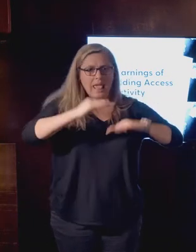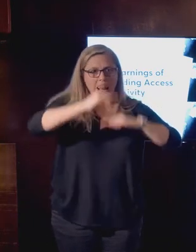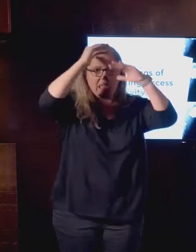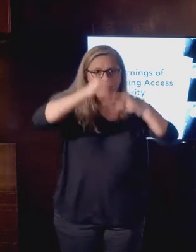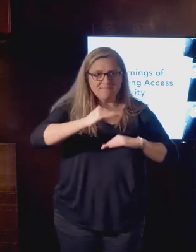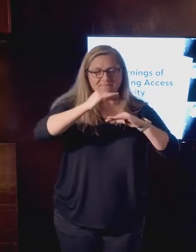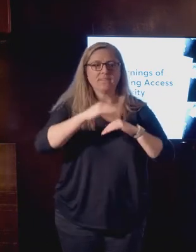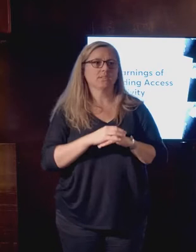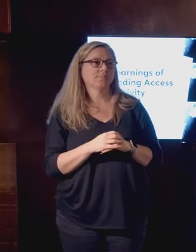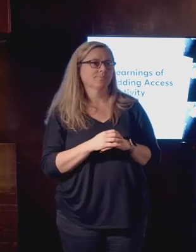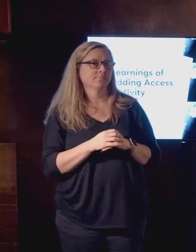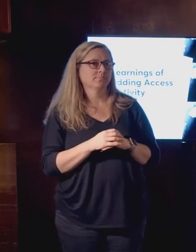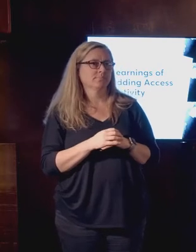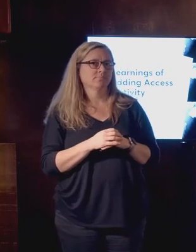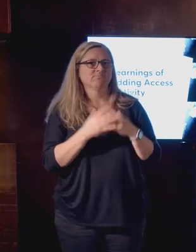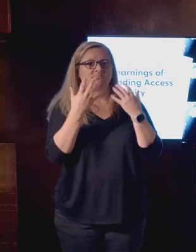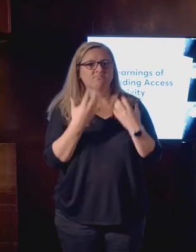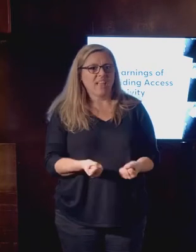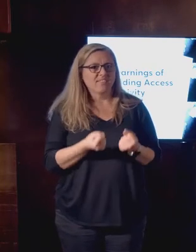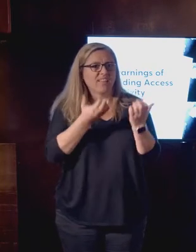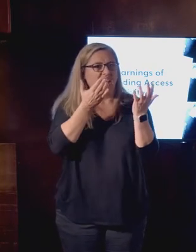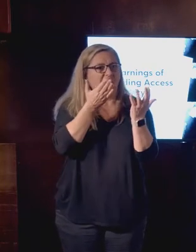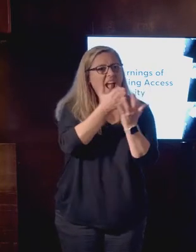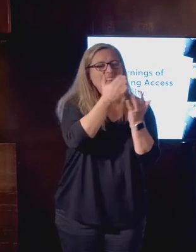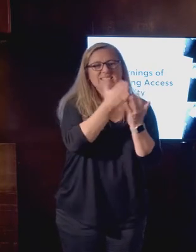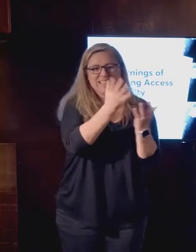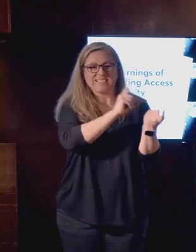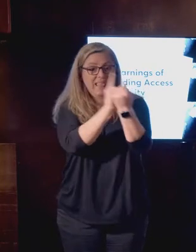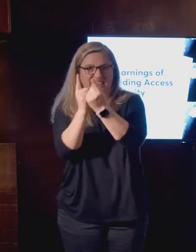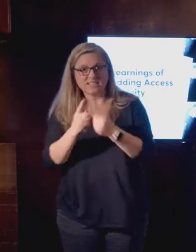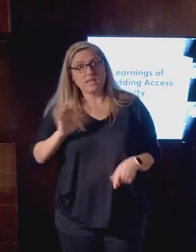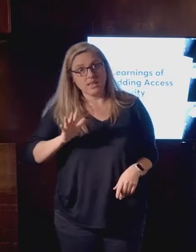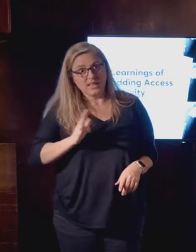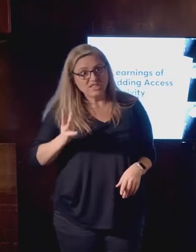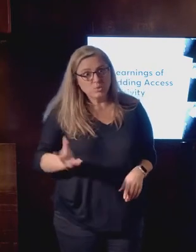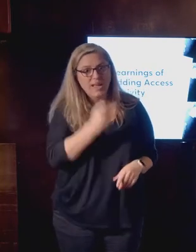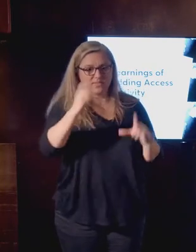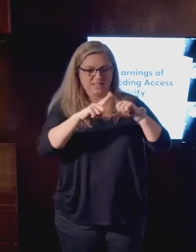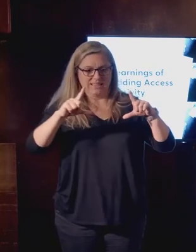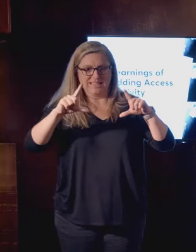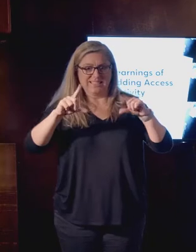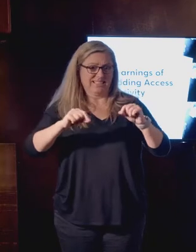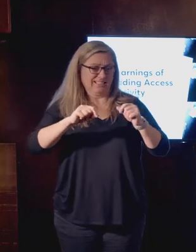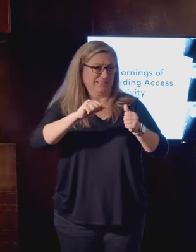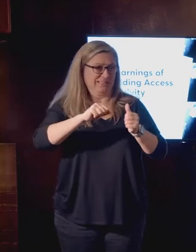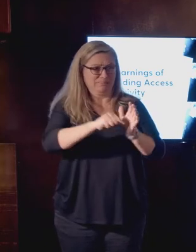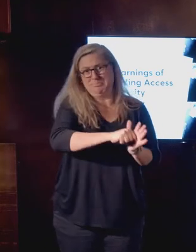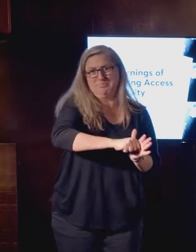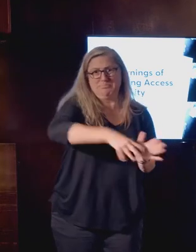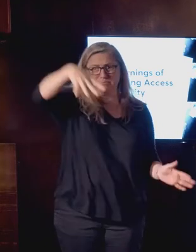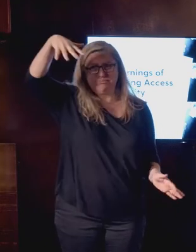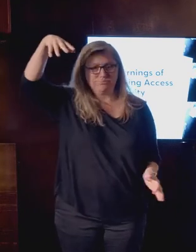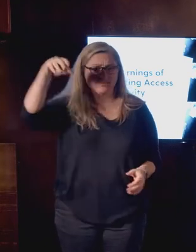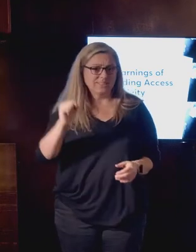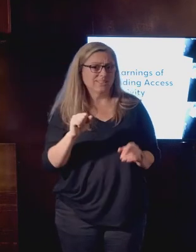and certain, you know, access points required, the tickets are 50, 70, 80,